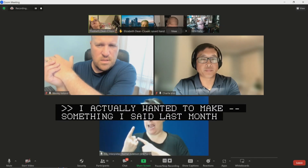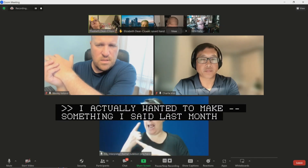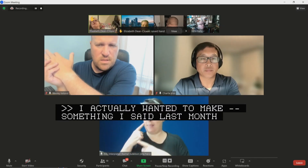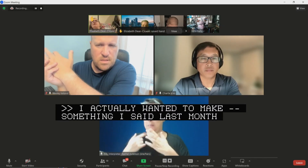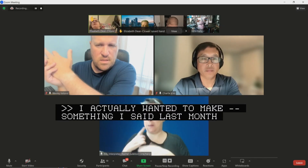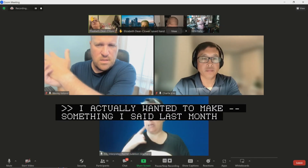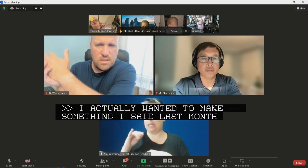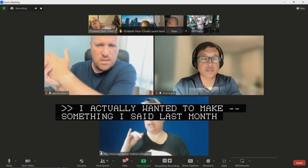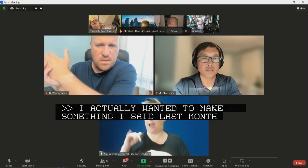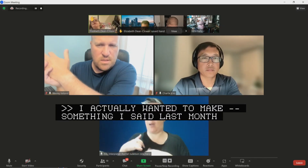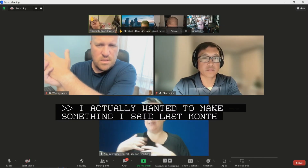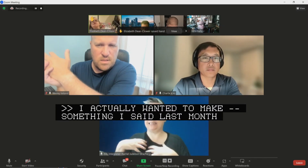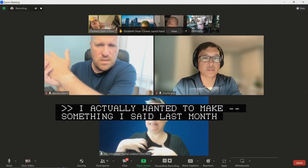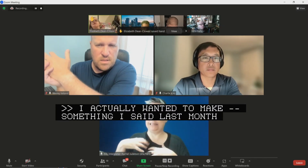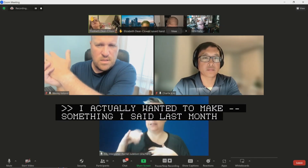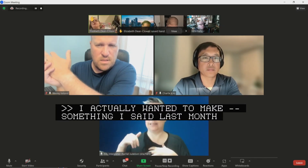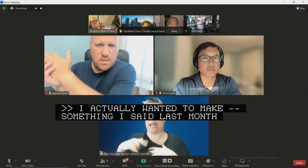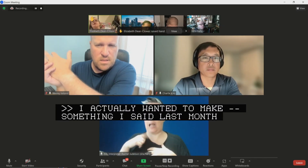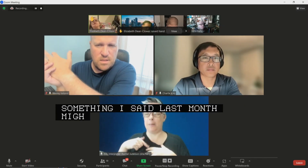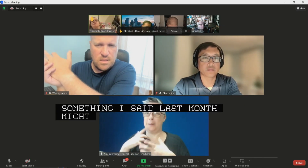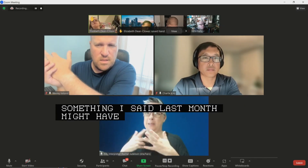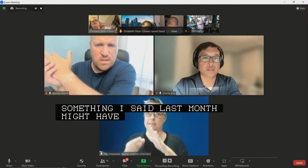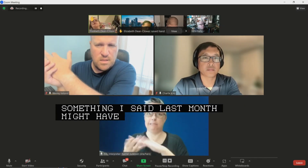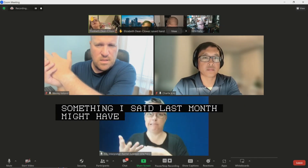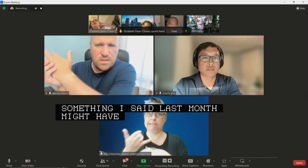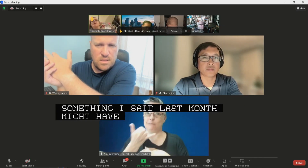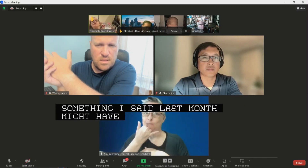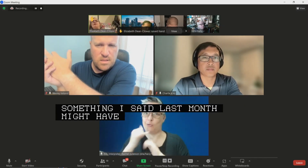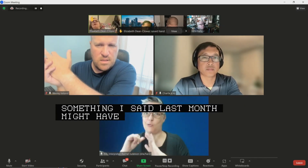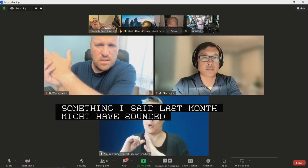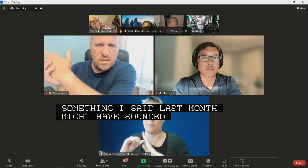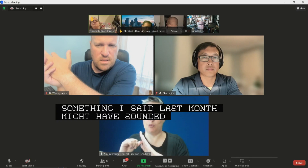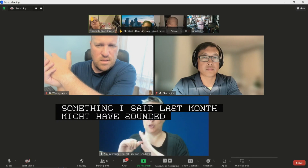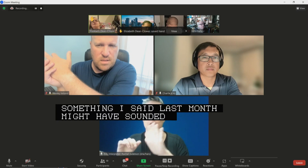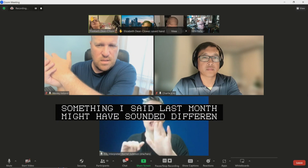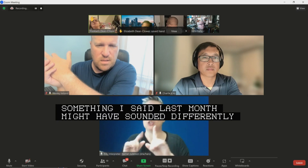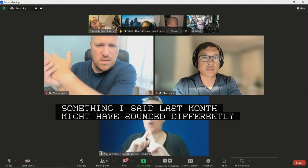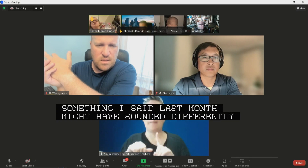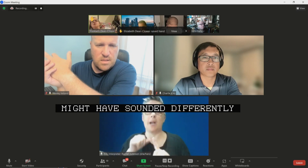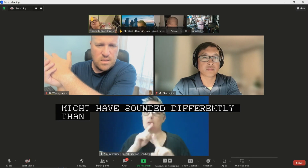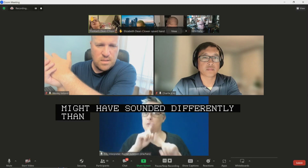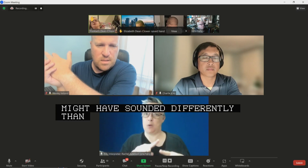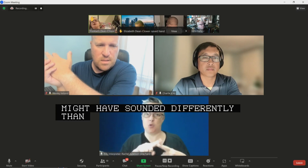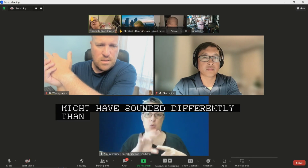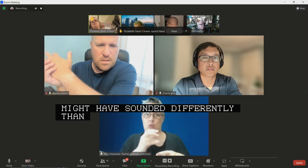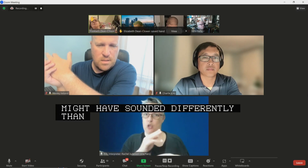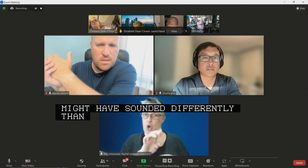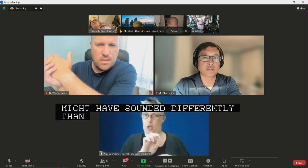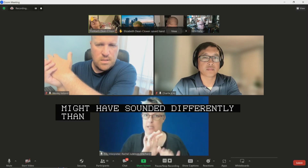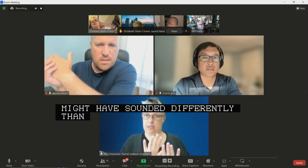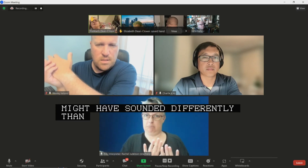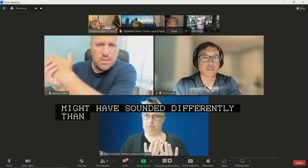sounded differently than intended, so I'm not specifically responding to